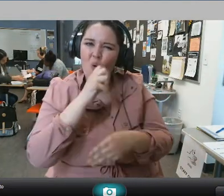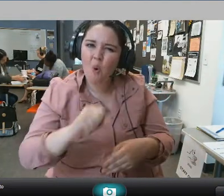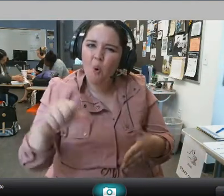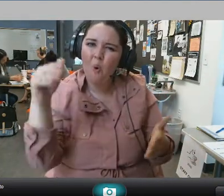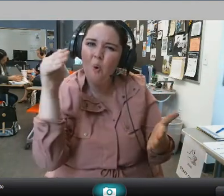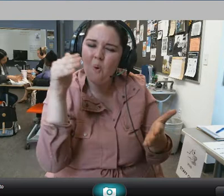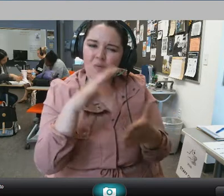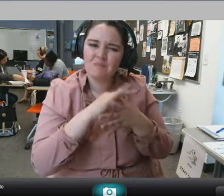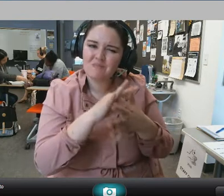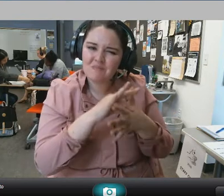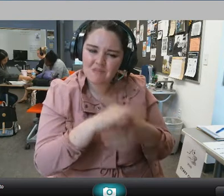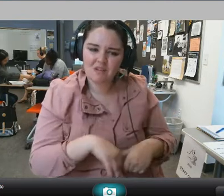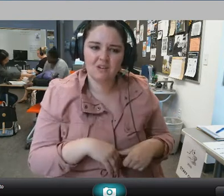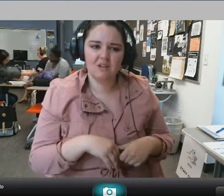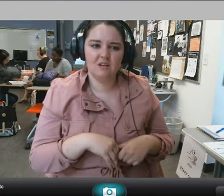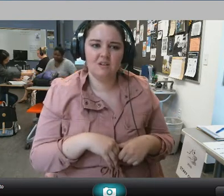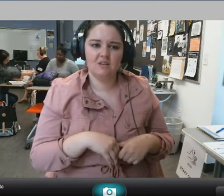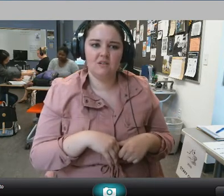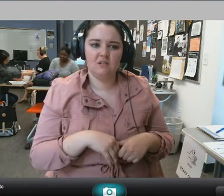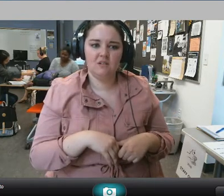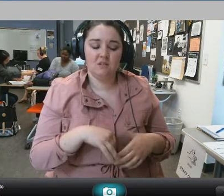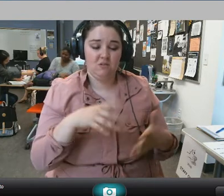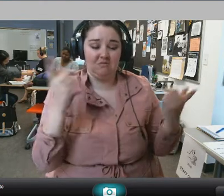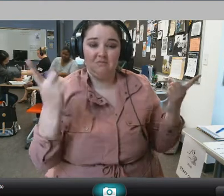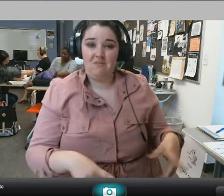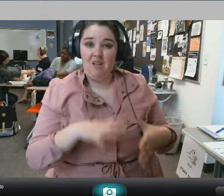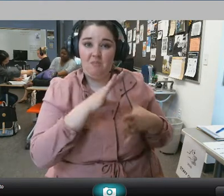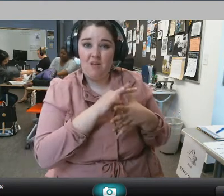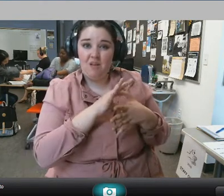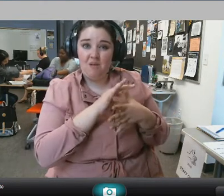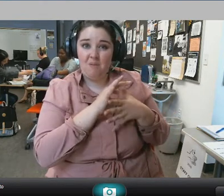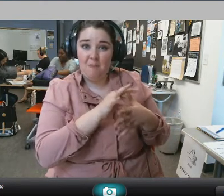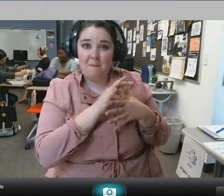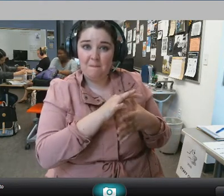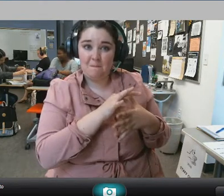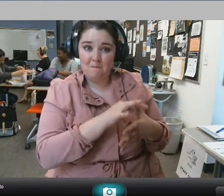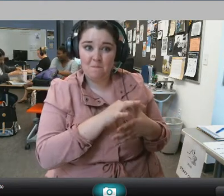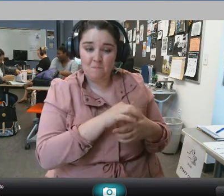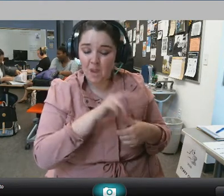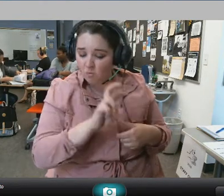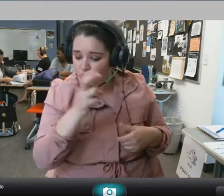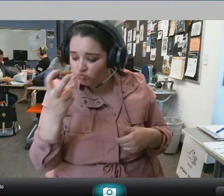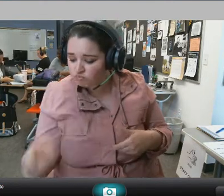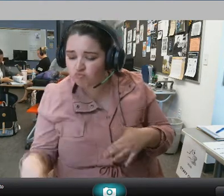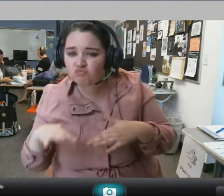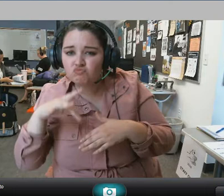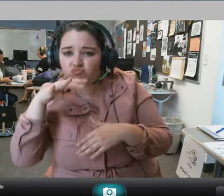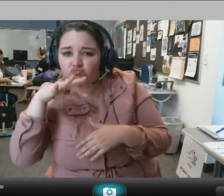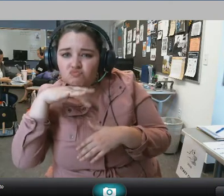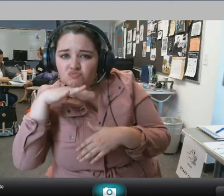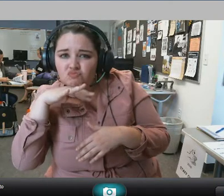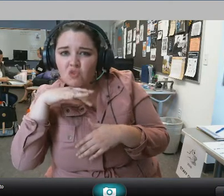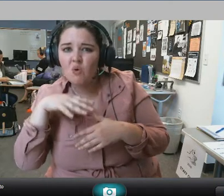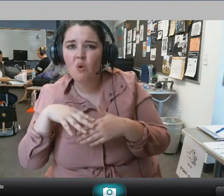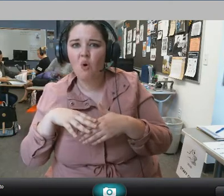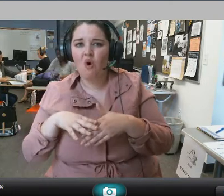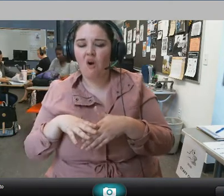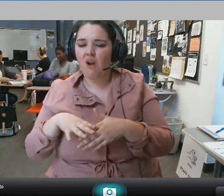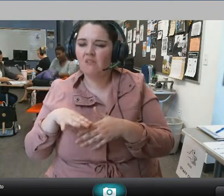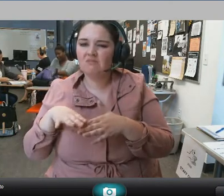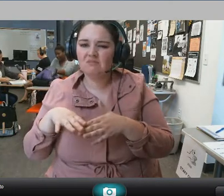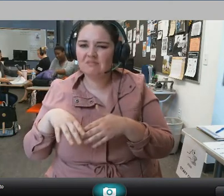meat that had tumbled out on the floor, in the dirt and sawdust, where the workers had trampled and